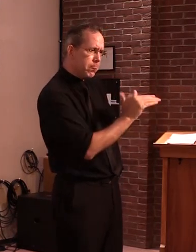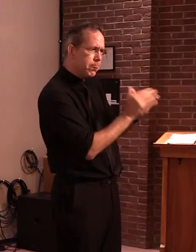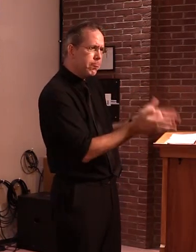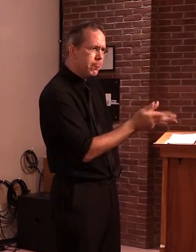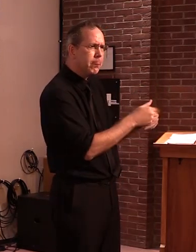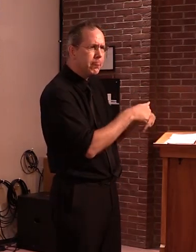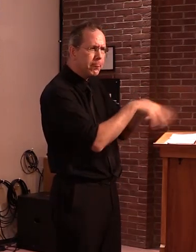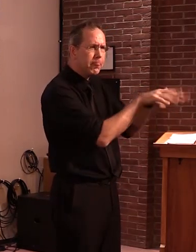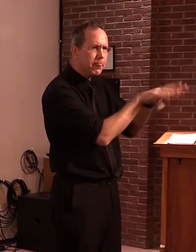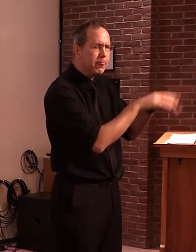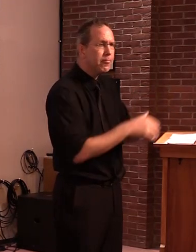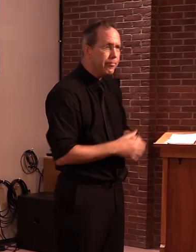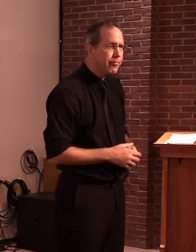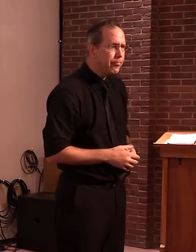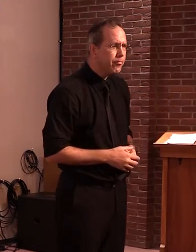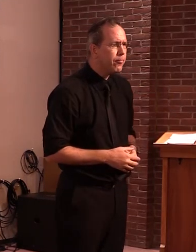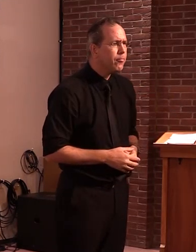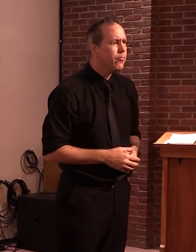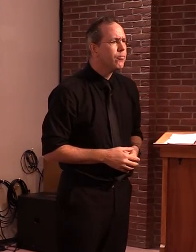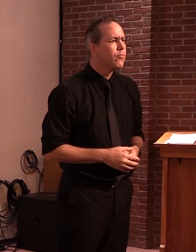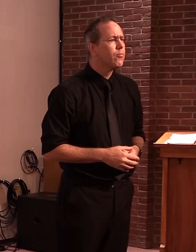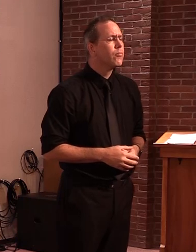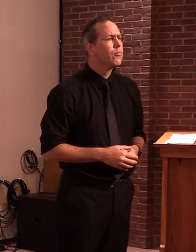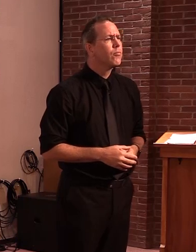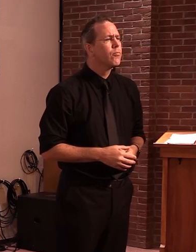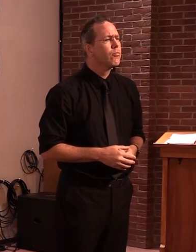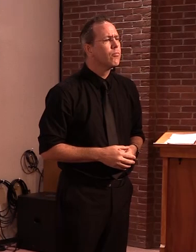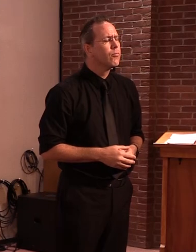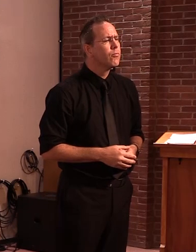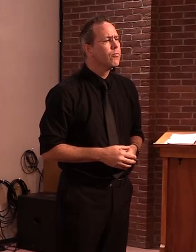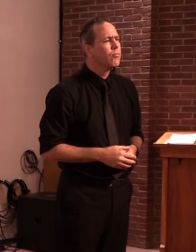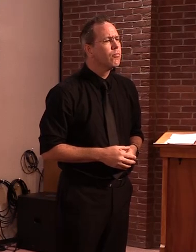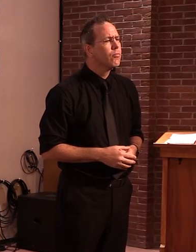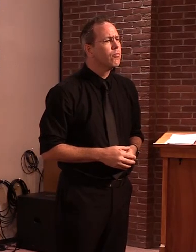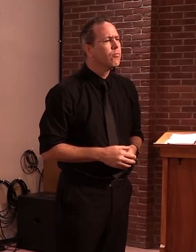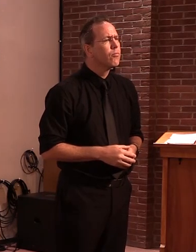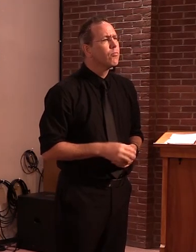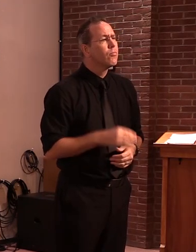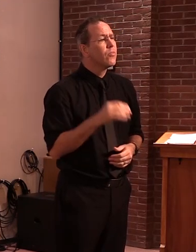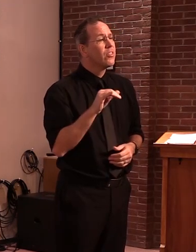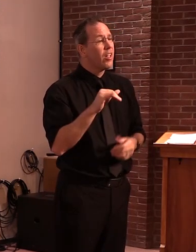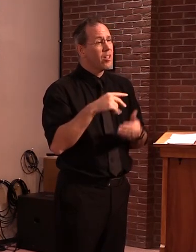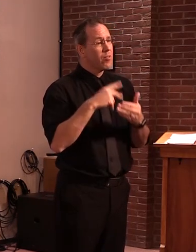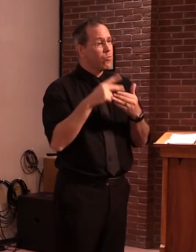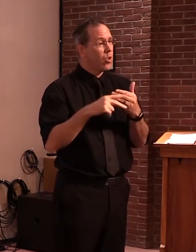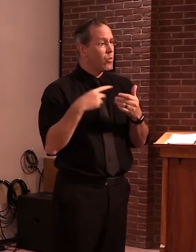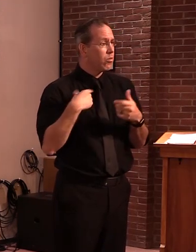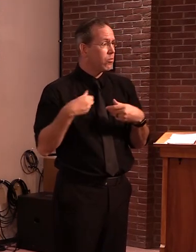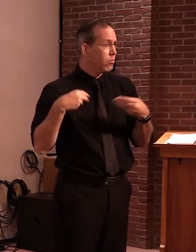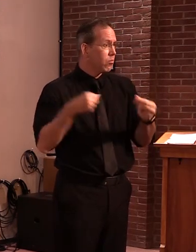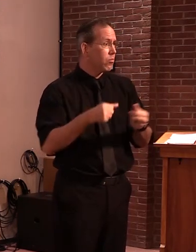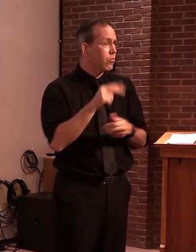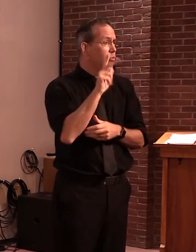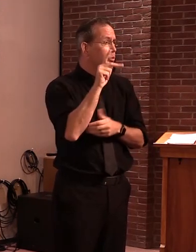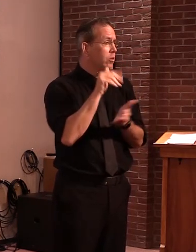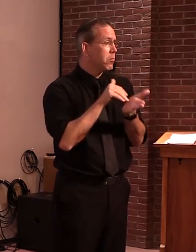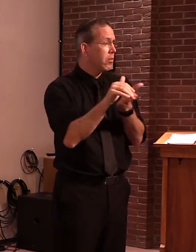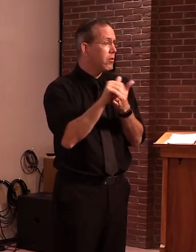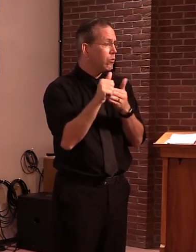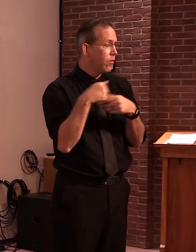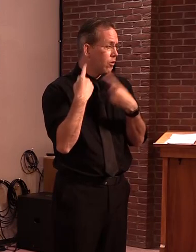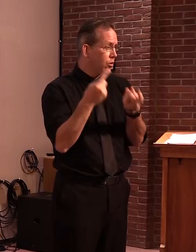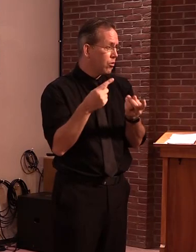with the program that we put in place, a $23 million program, is to move people to